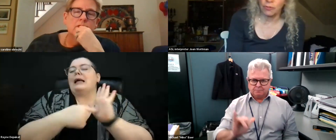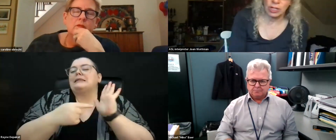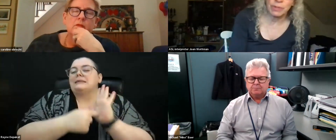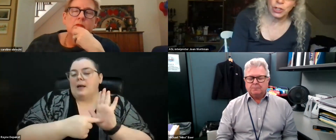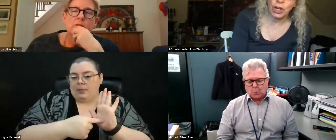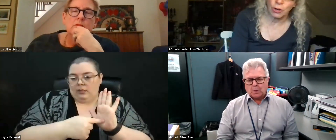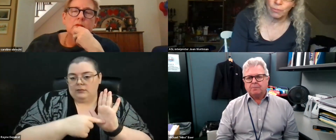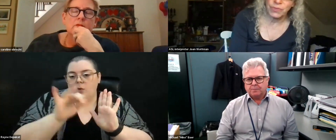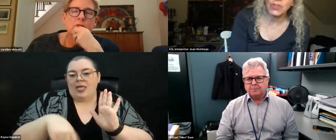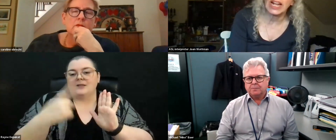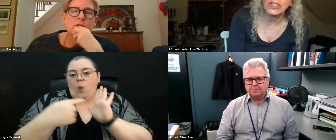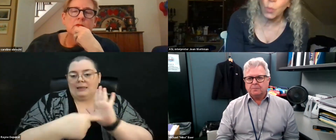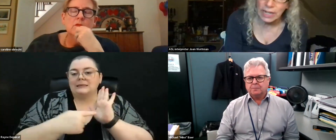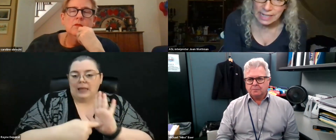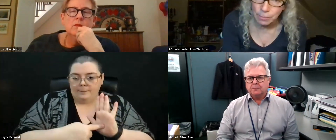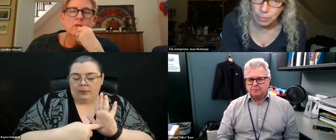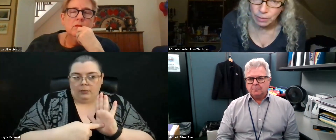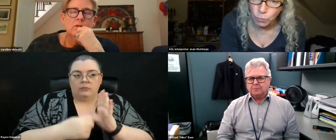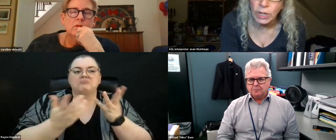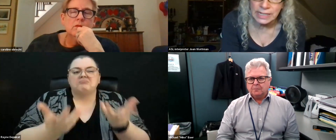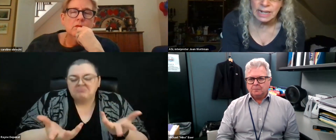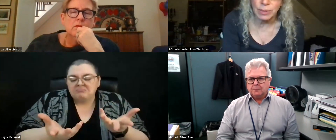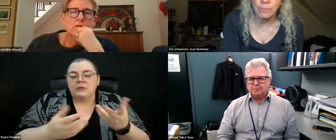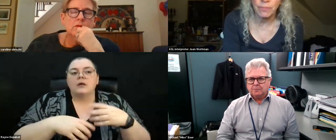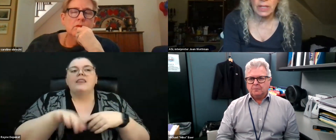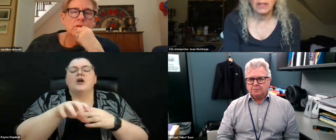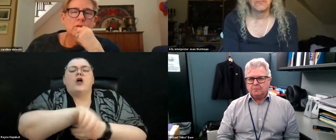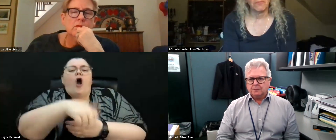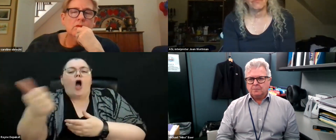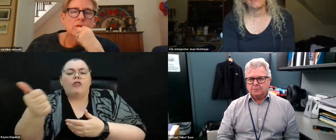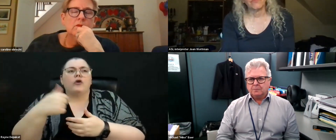from the general commission, no. So that is one example.